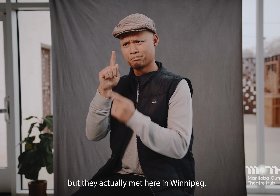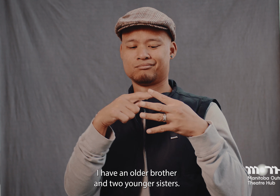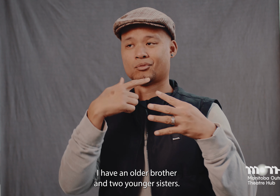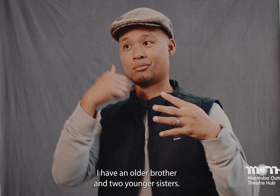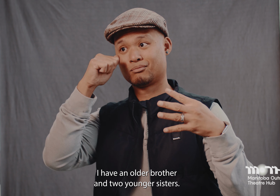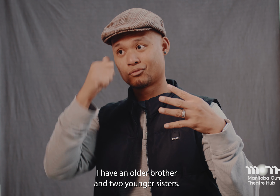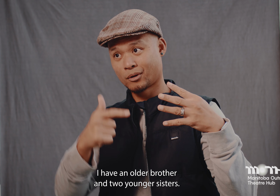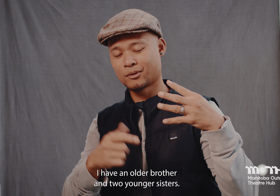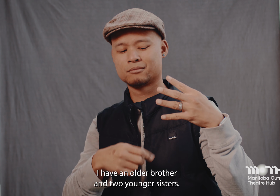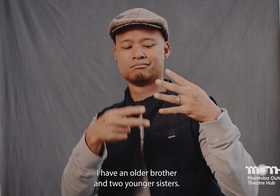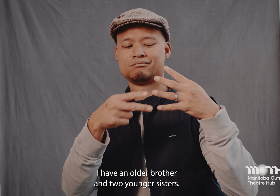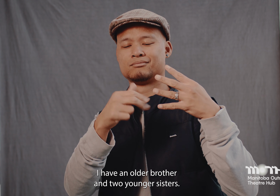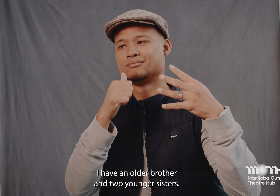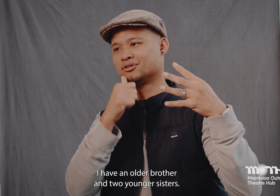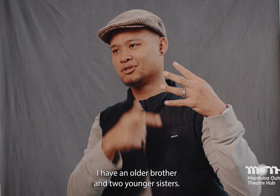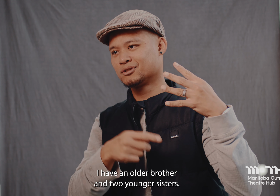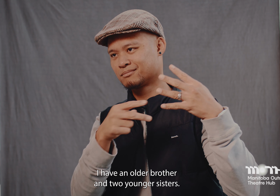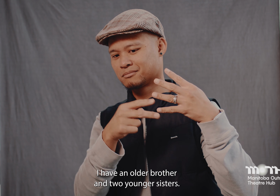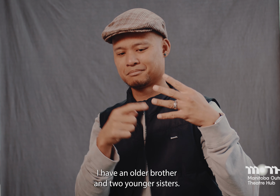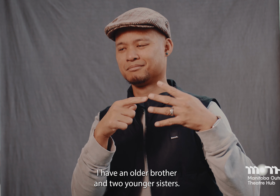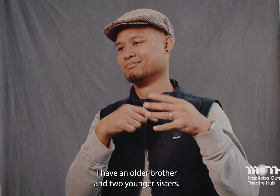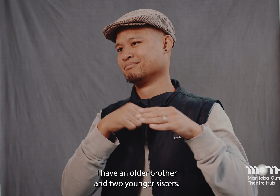I have an older brother and two younger sisters.